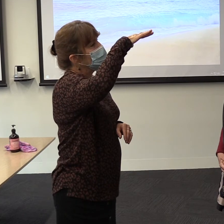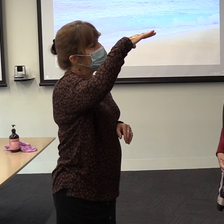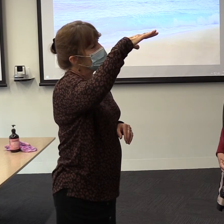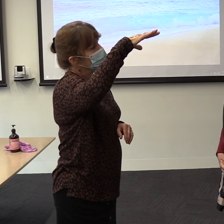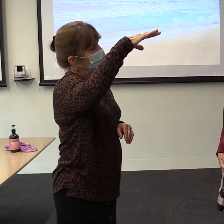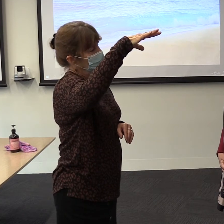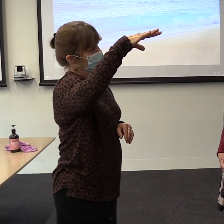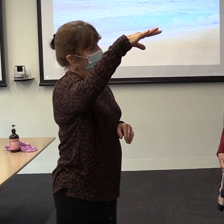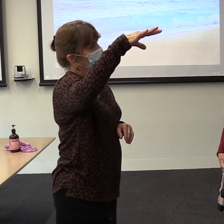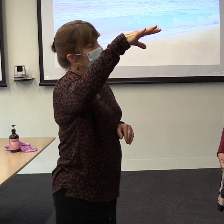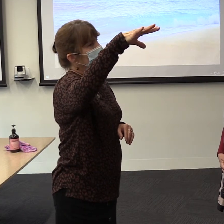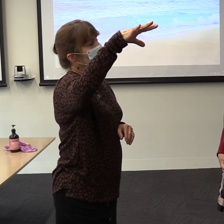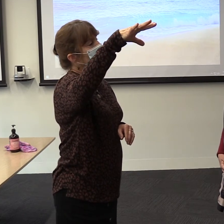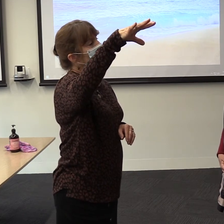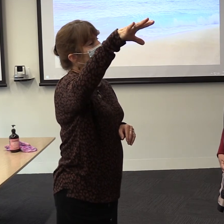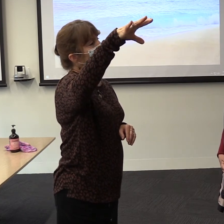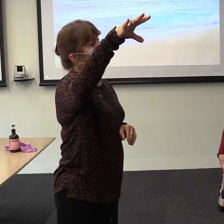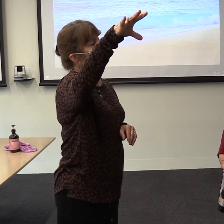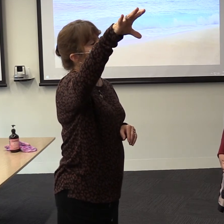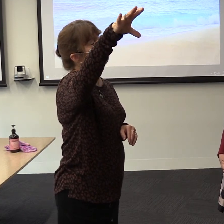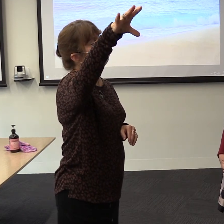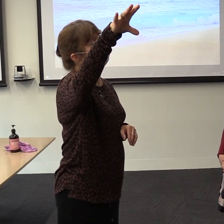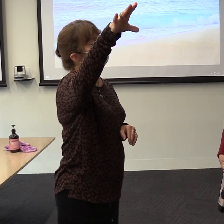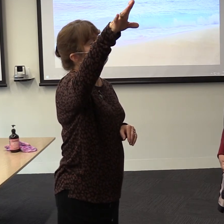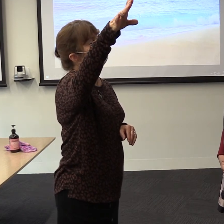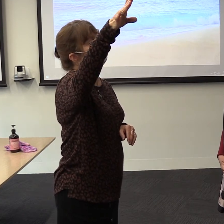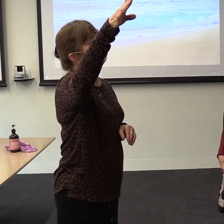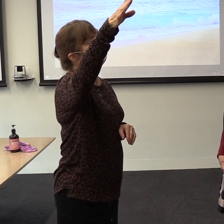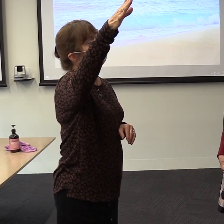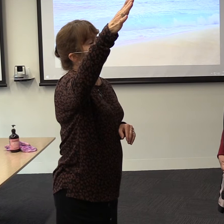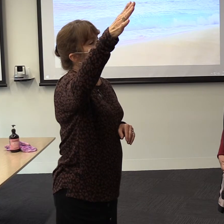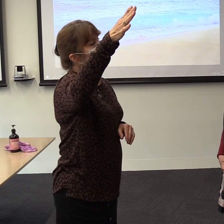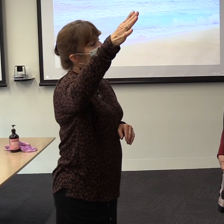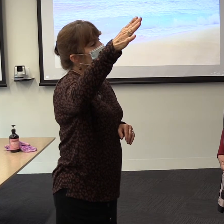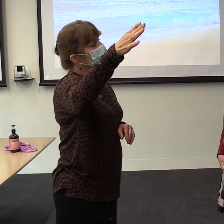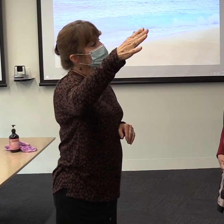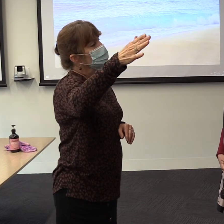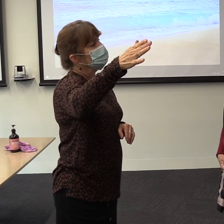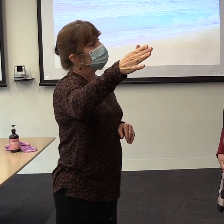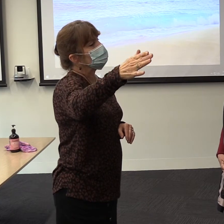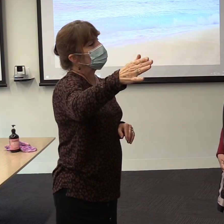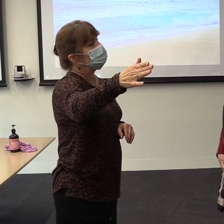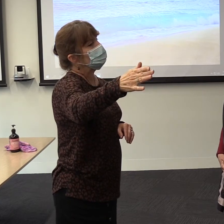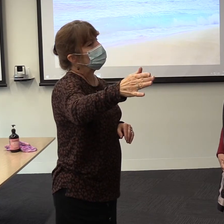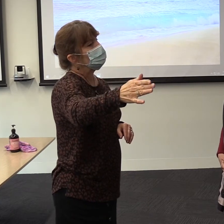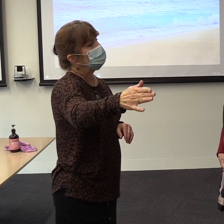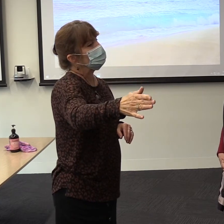out, 2, 3, 4. In, 2,